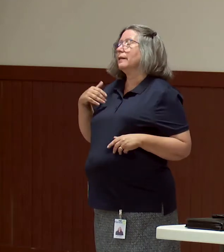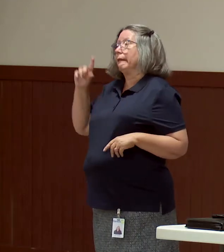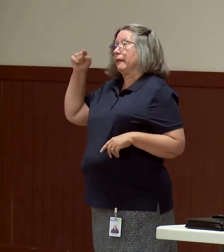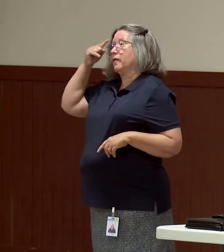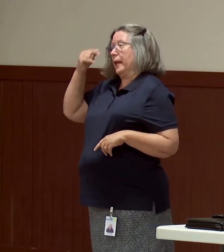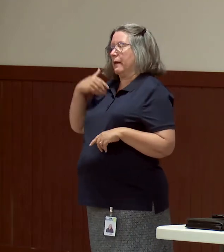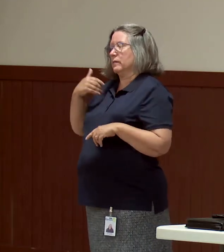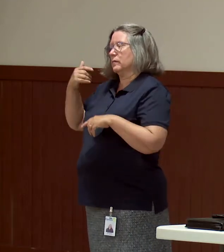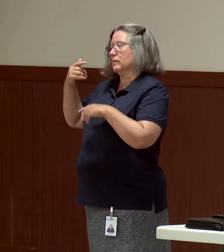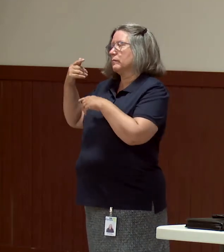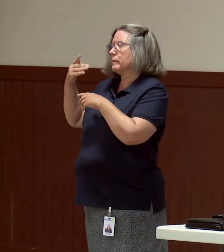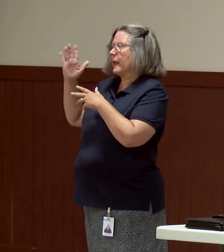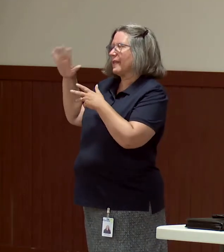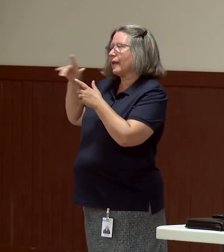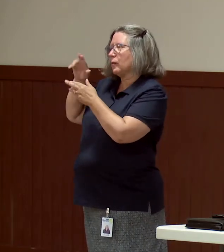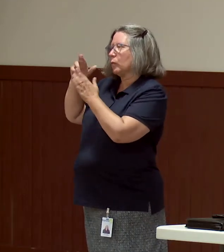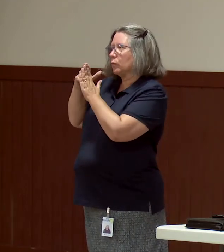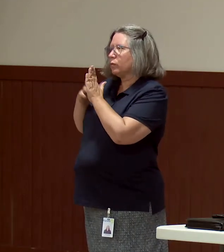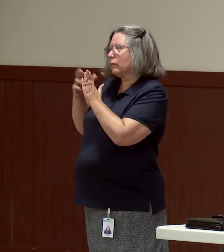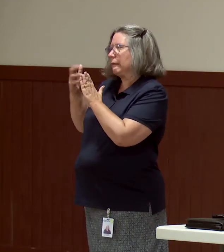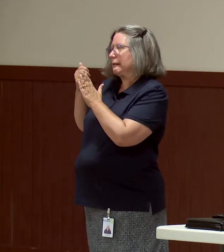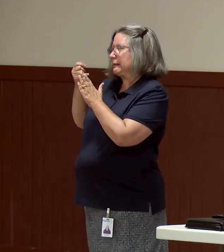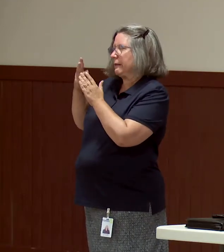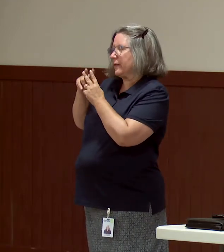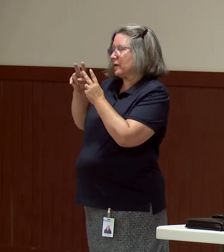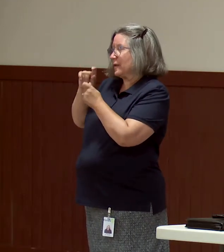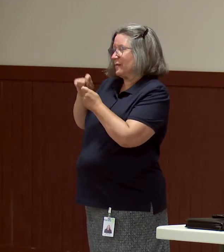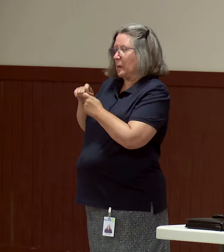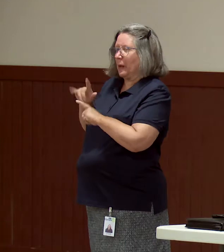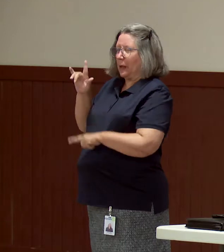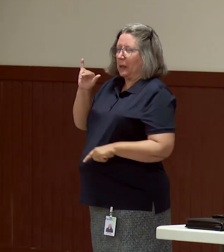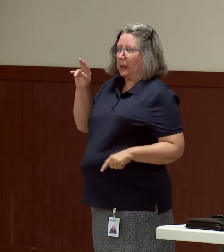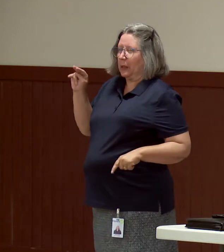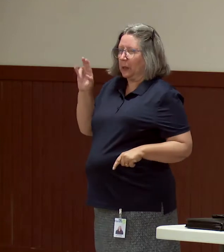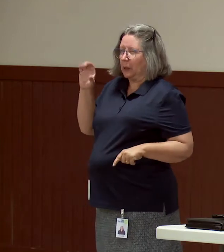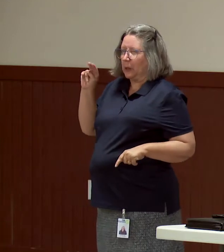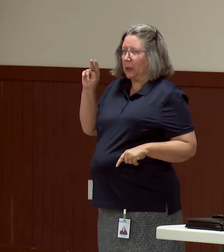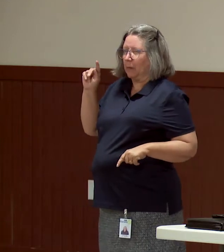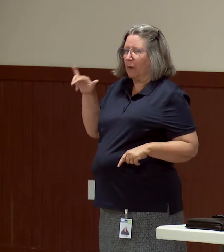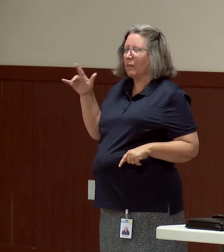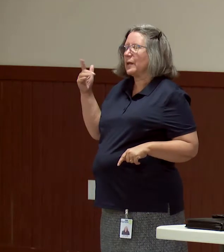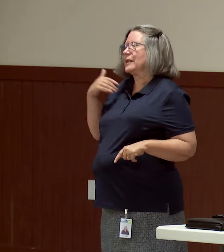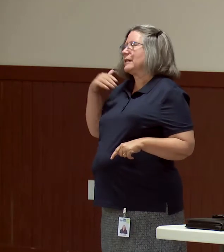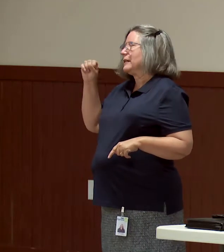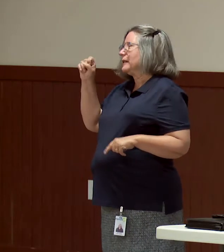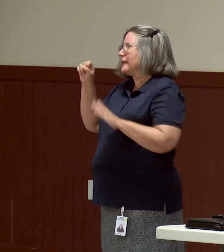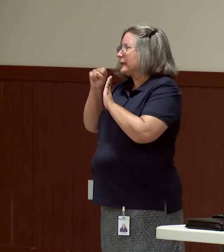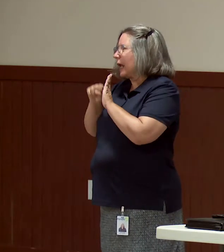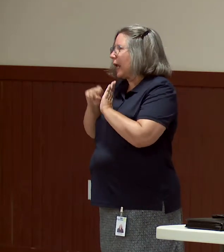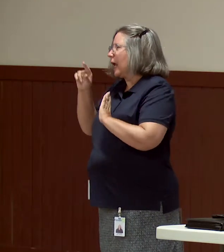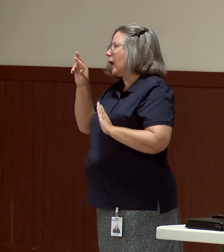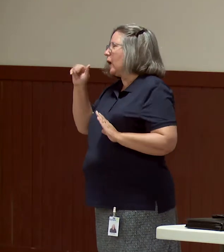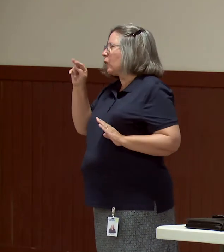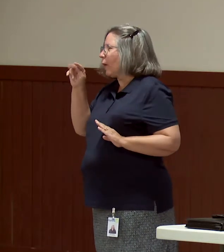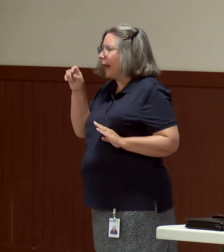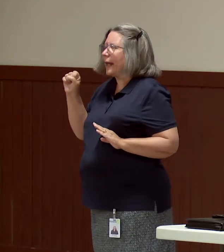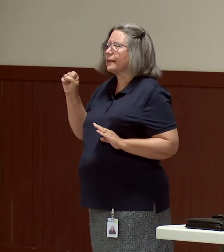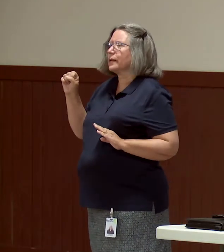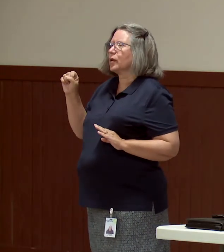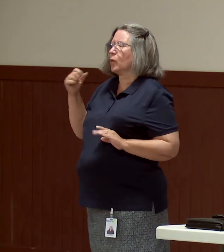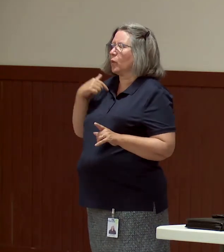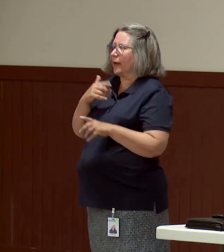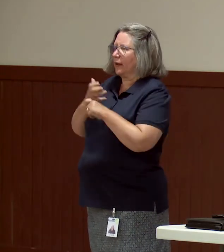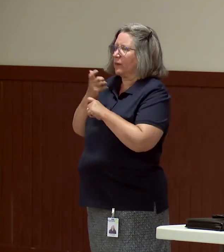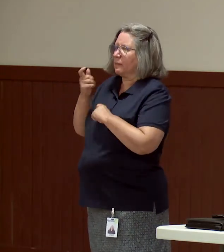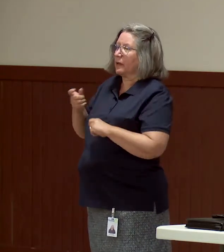to determine lost revenue, and as I mentioned previously, for Linn County, that was mostly in the form of state grants or other state revenue that we received, and it was about